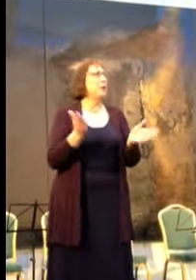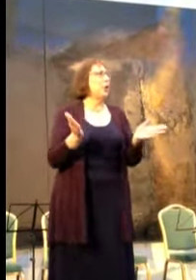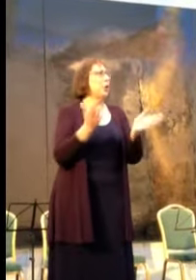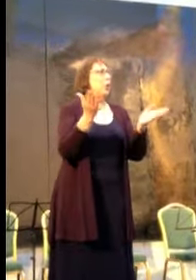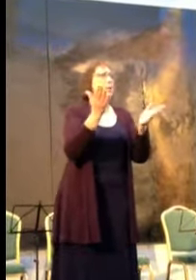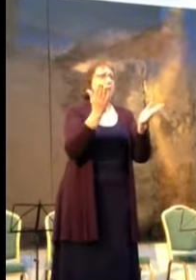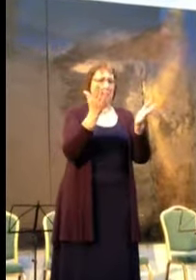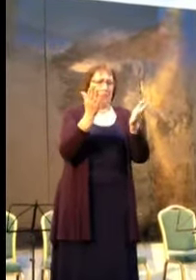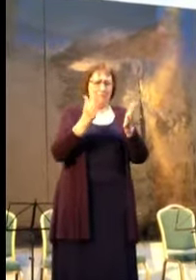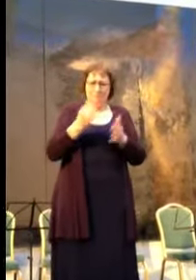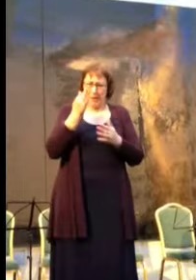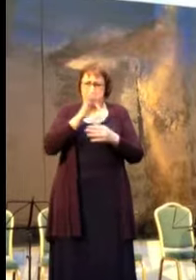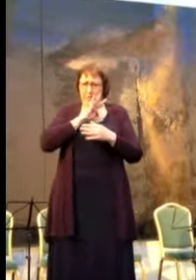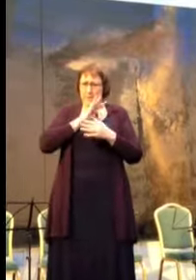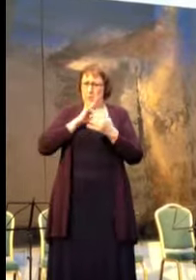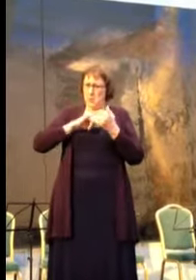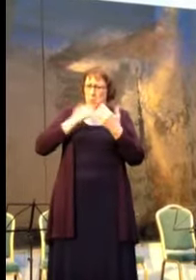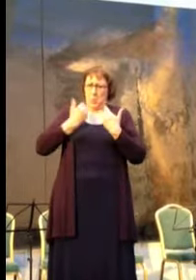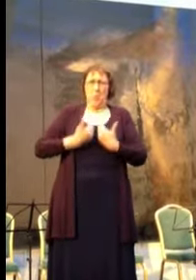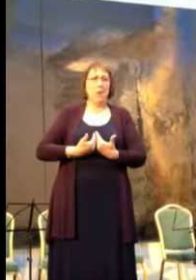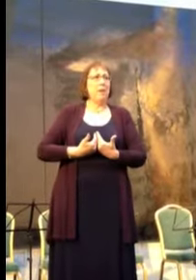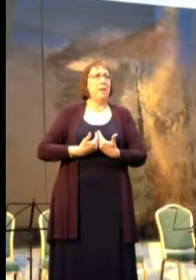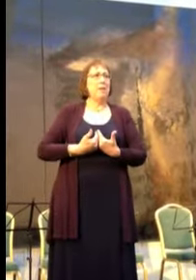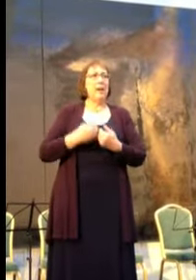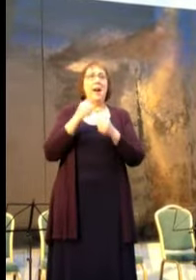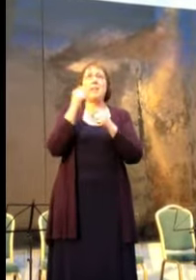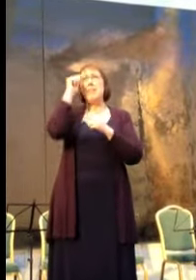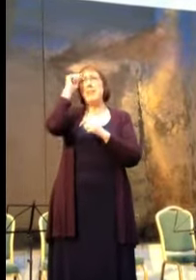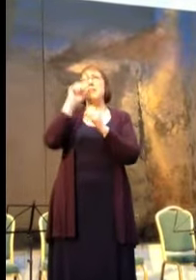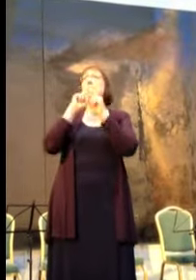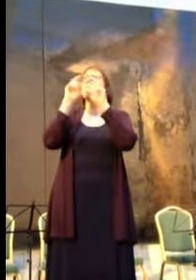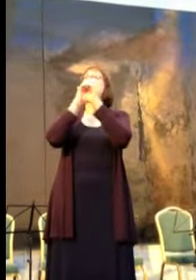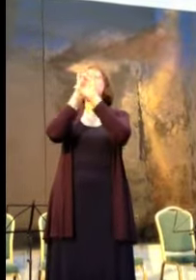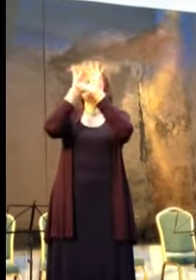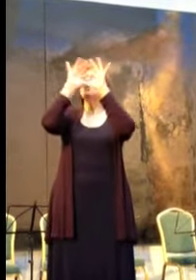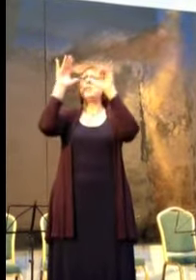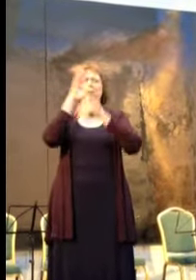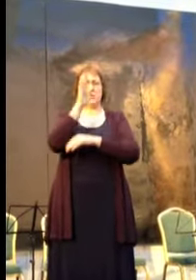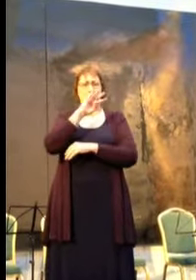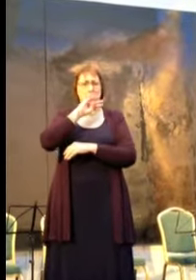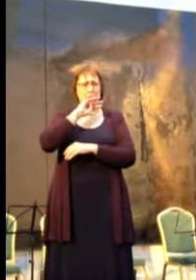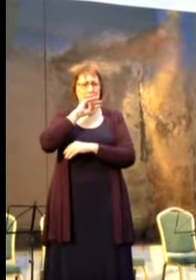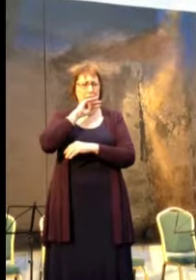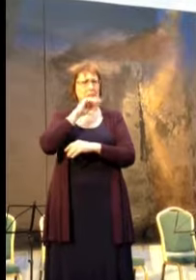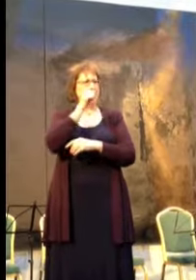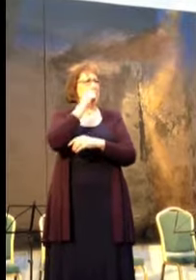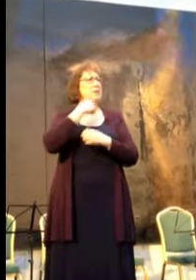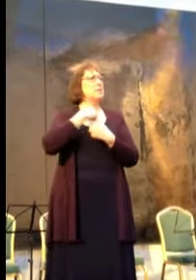with themselves. I think that the vision that St. Patrick, what his own life tells us, is